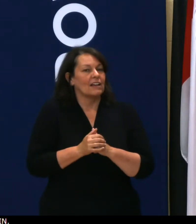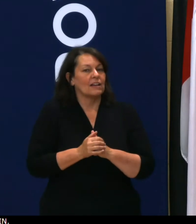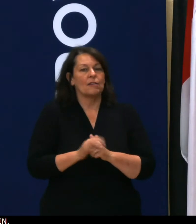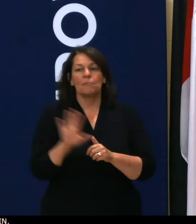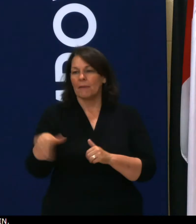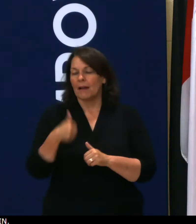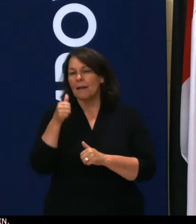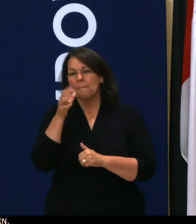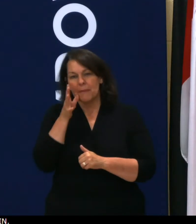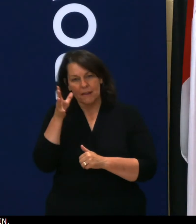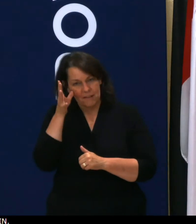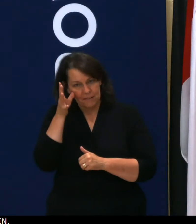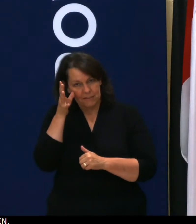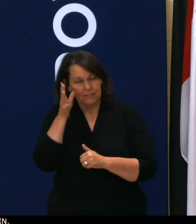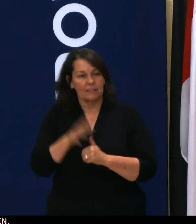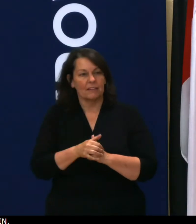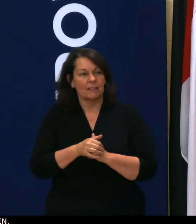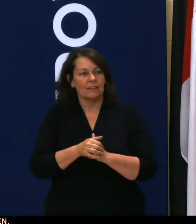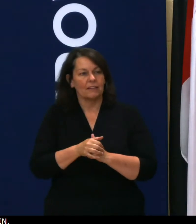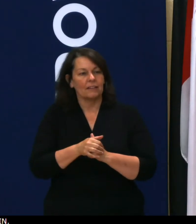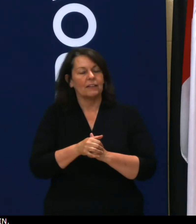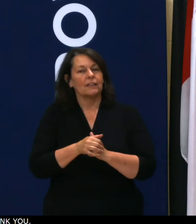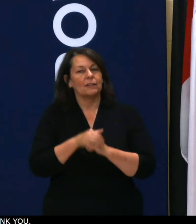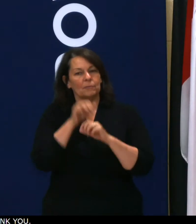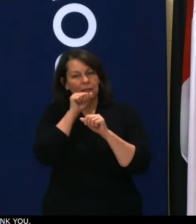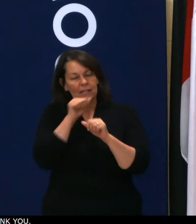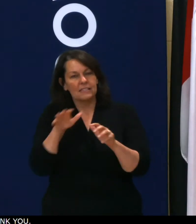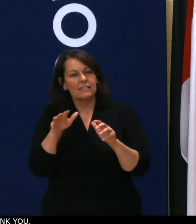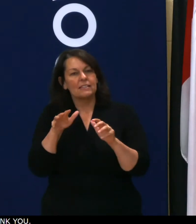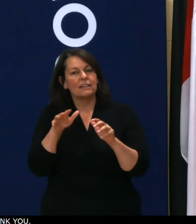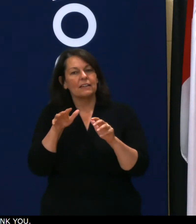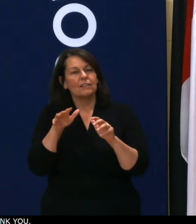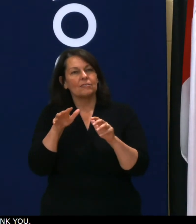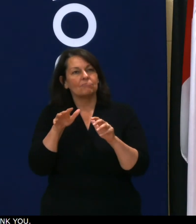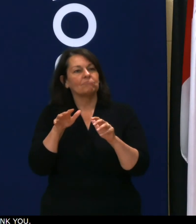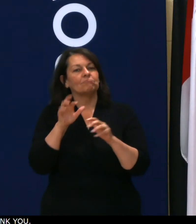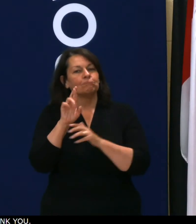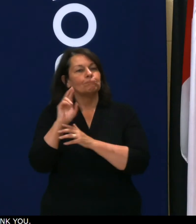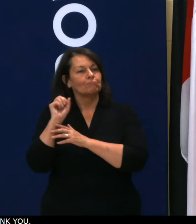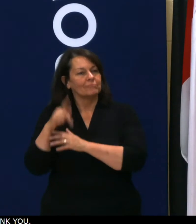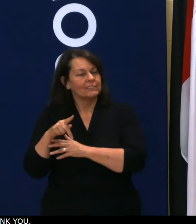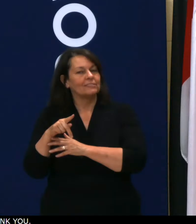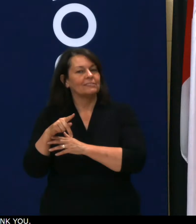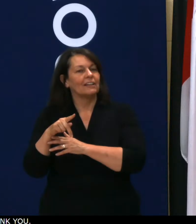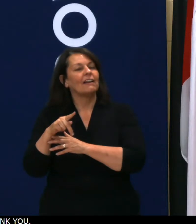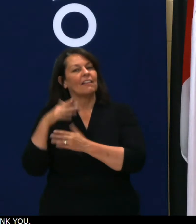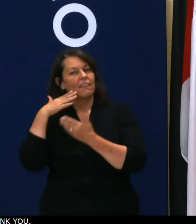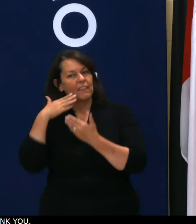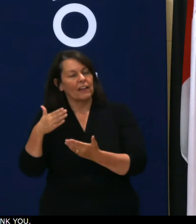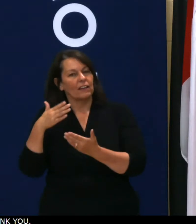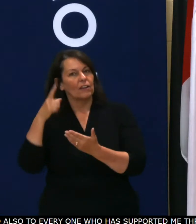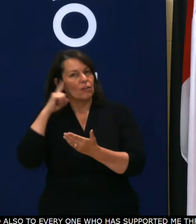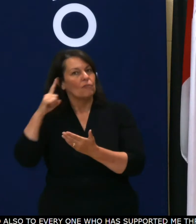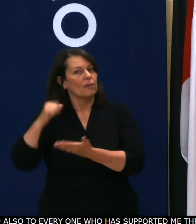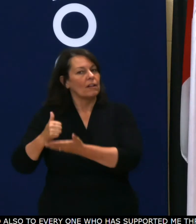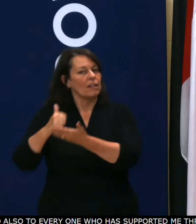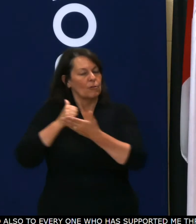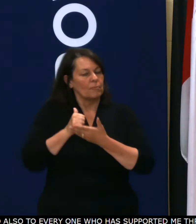parents, both of blessed memory, continue to rest in peace, and thank you for making me who I am